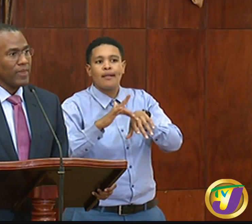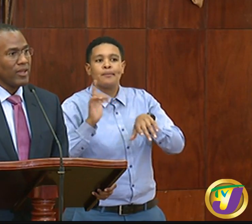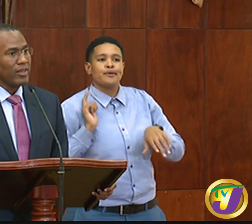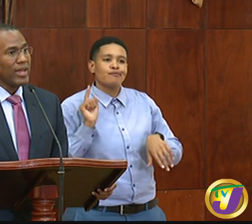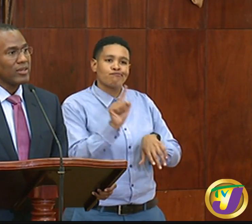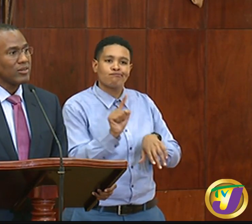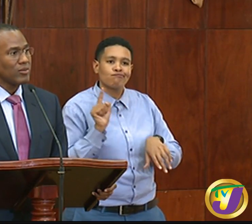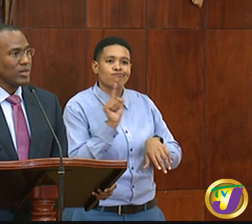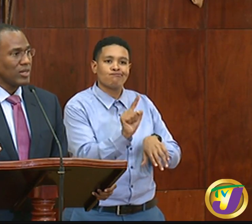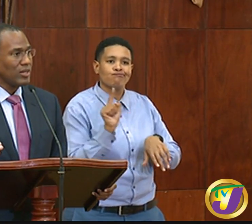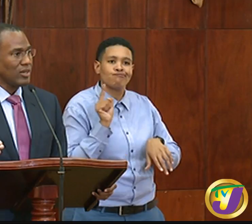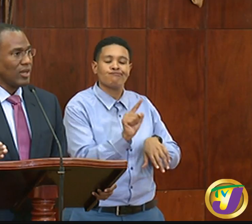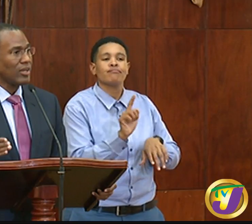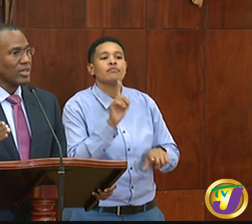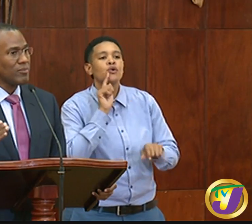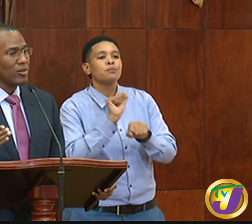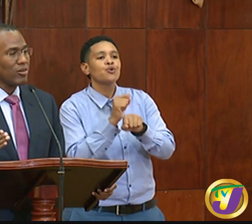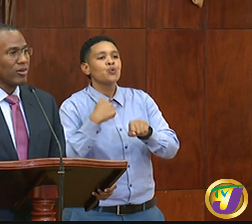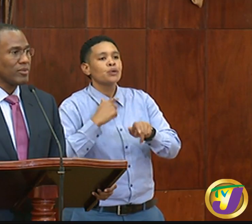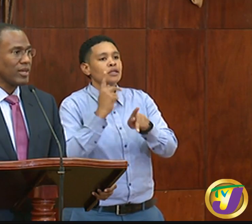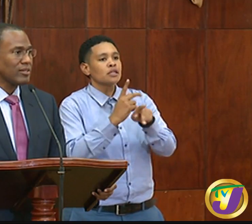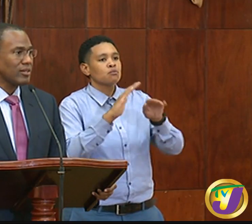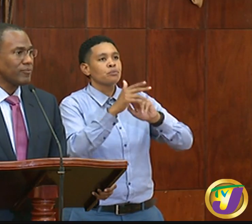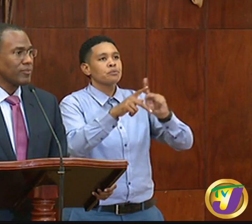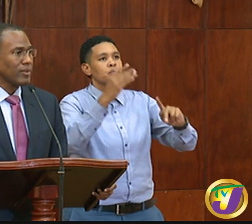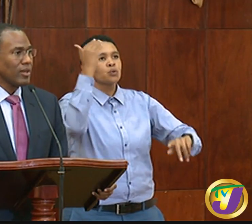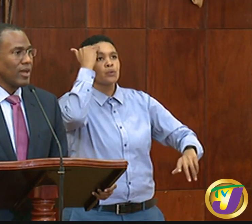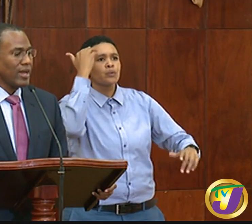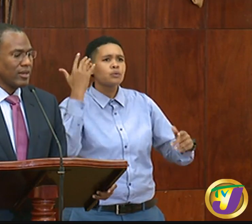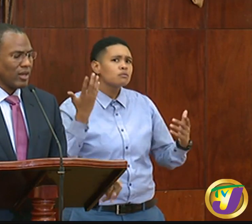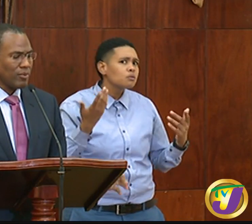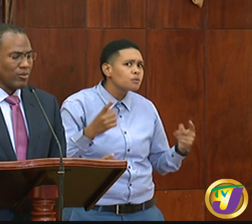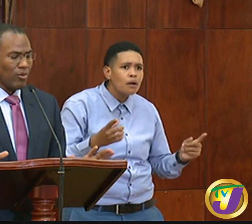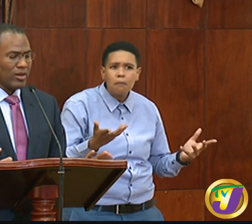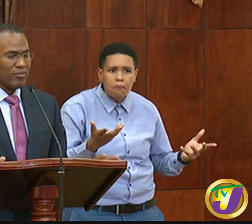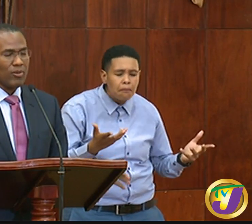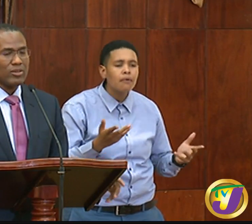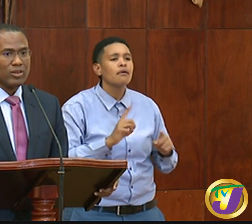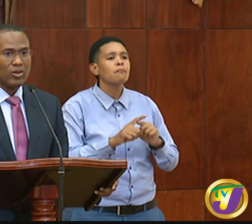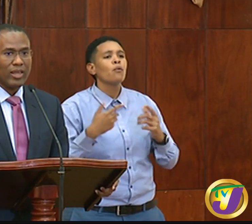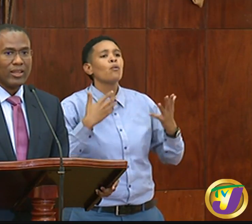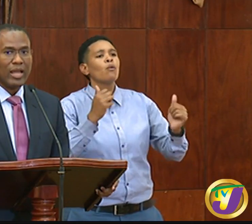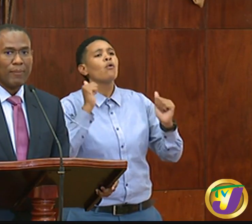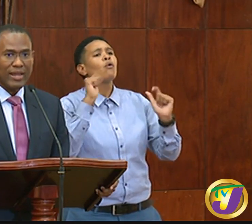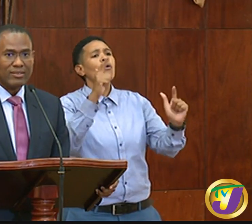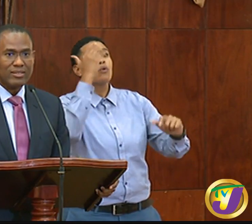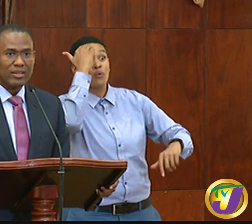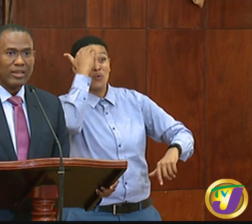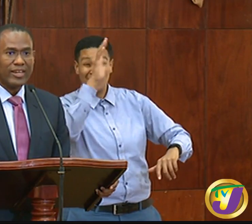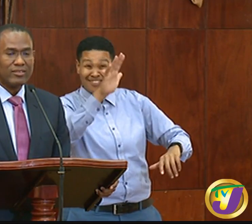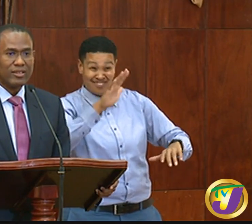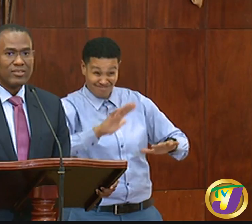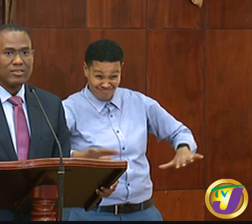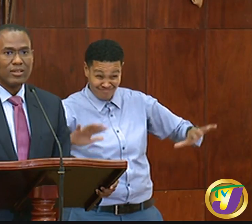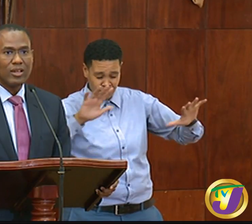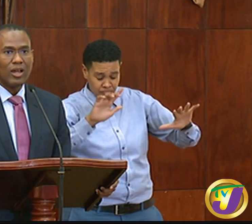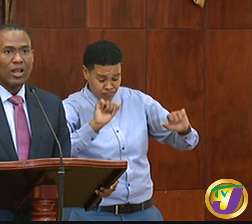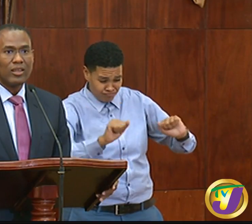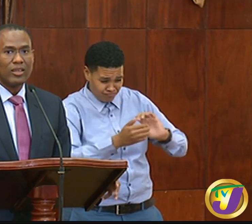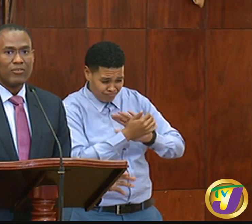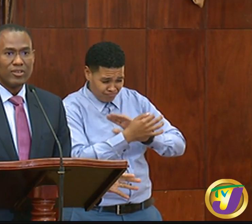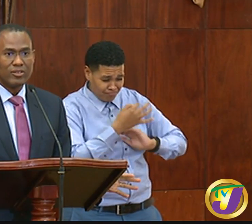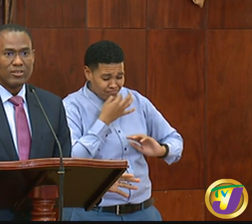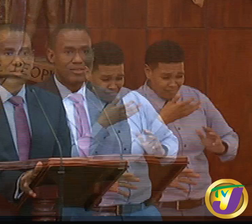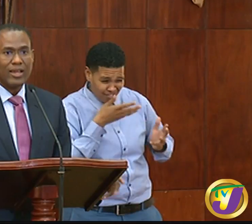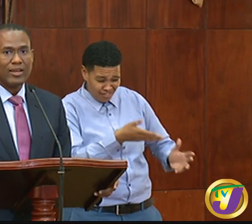ensure that we keep the country updated. But we want everyone to know that the capacity exists